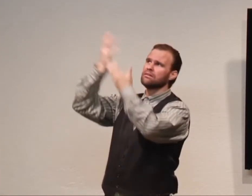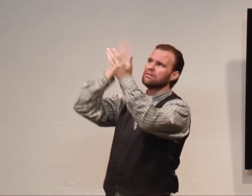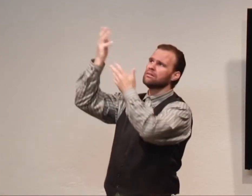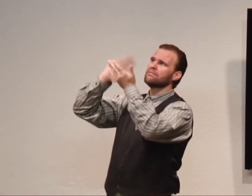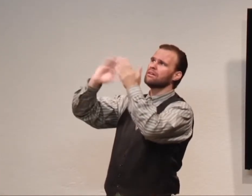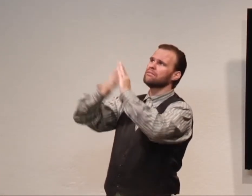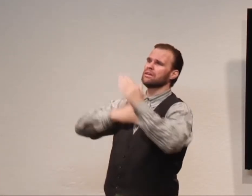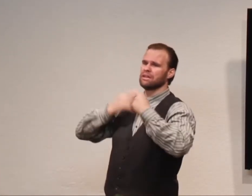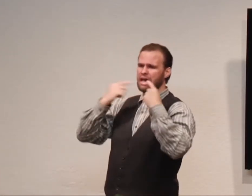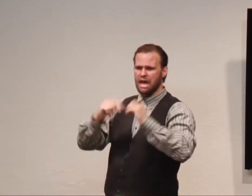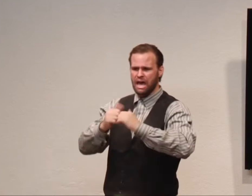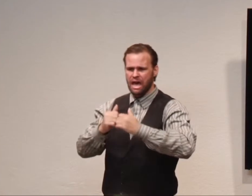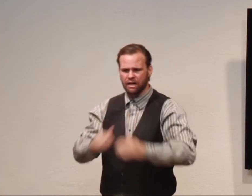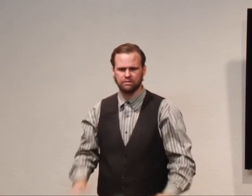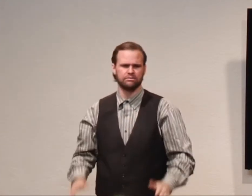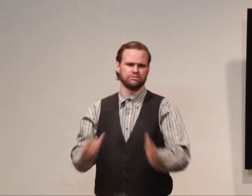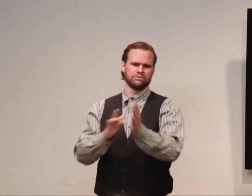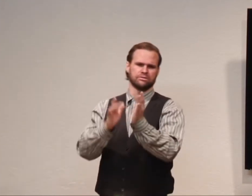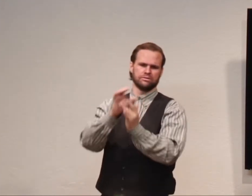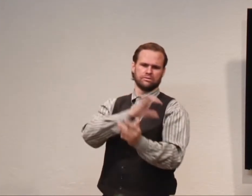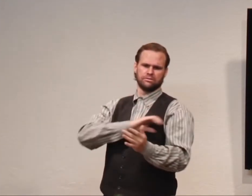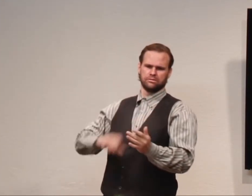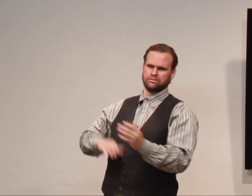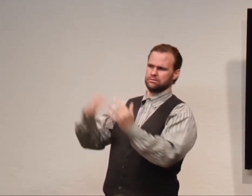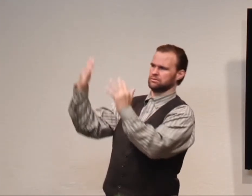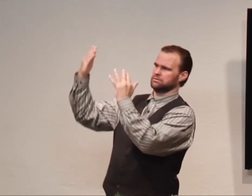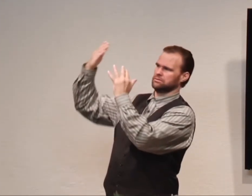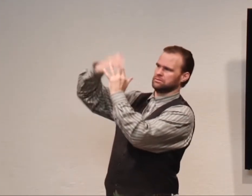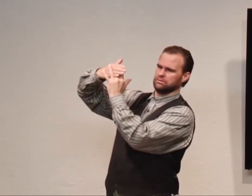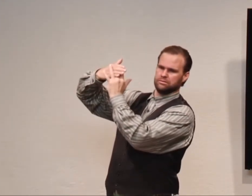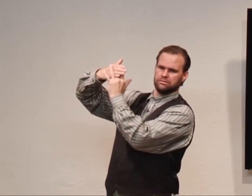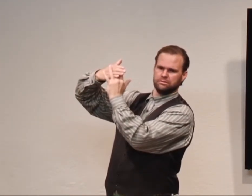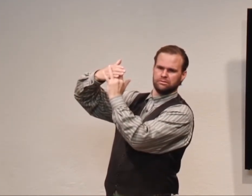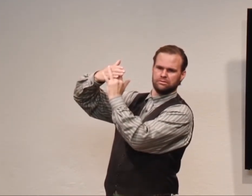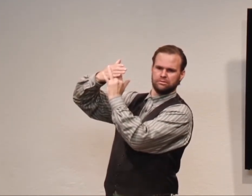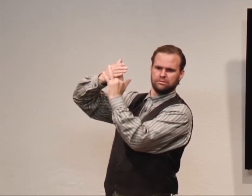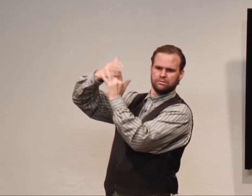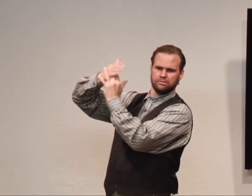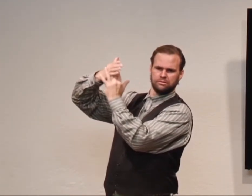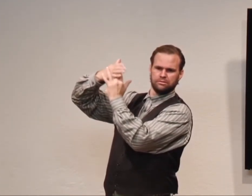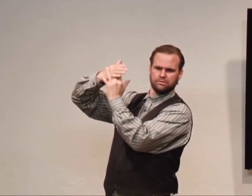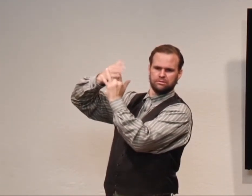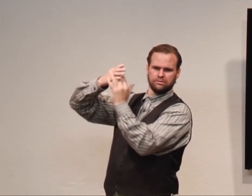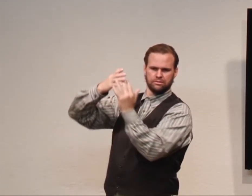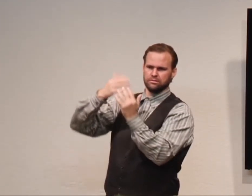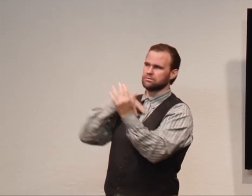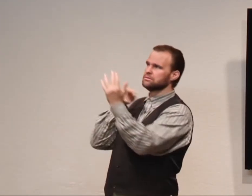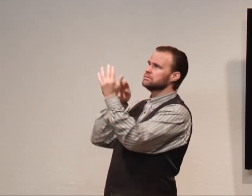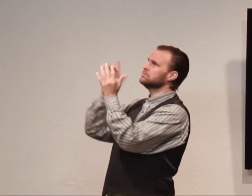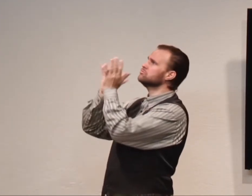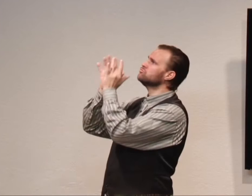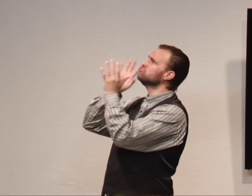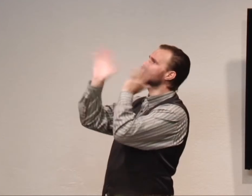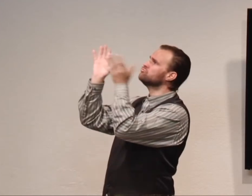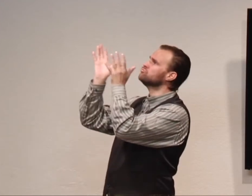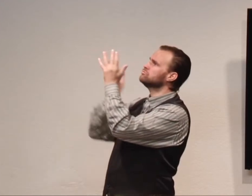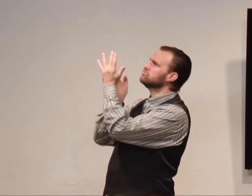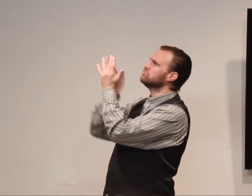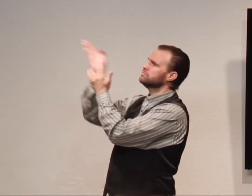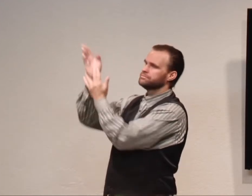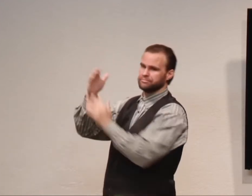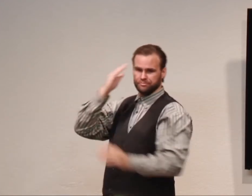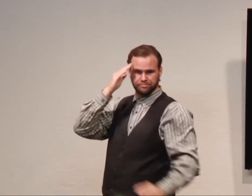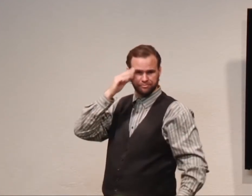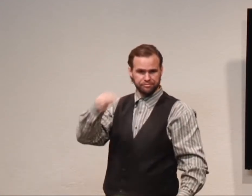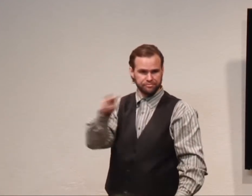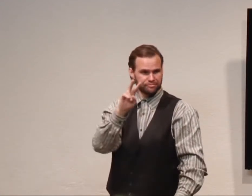we pray to God the Father to forgive us of our sins? It's through Jesus Christ. He's the intercessor. He's the intermediary. He's